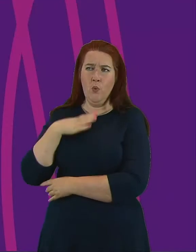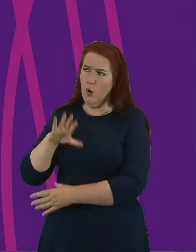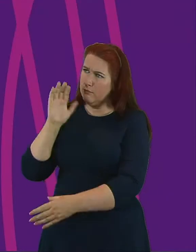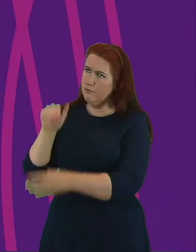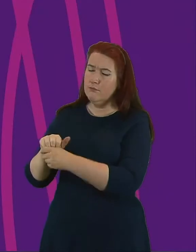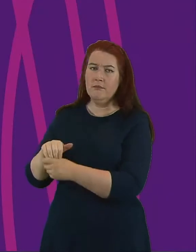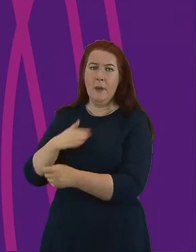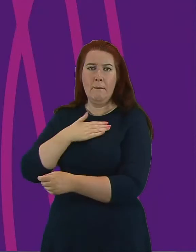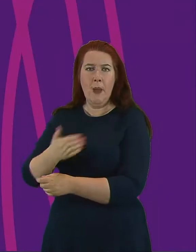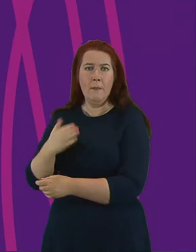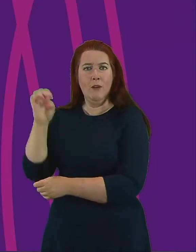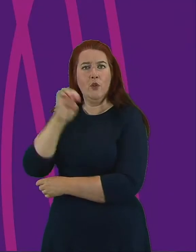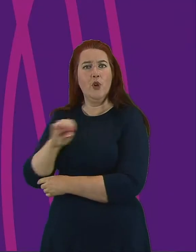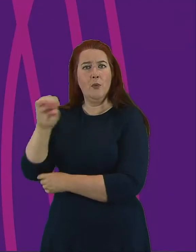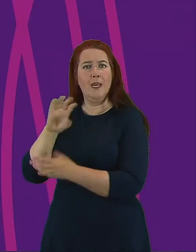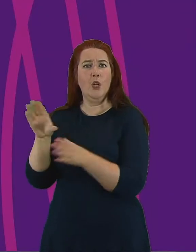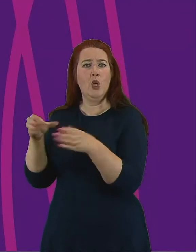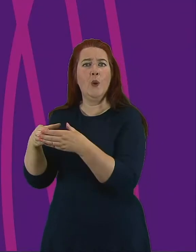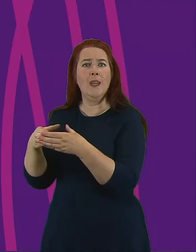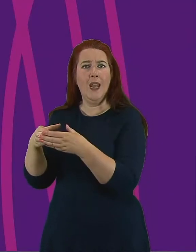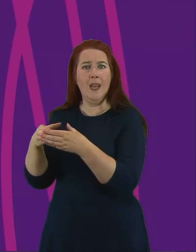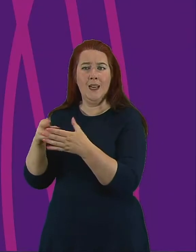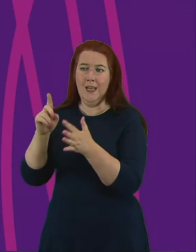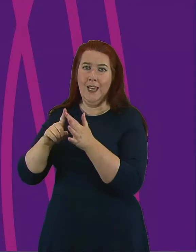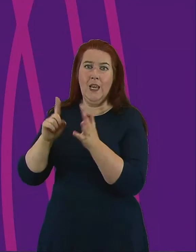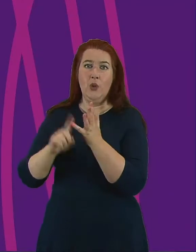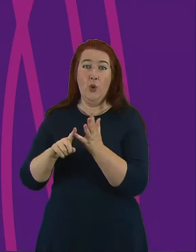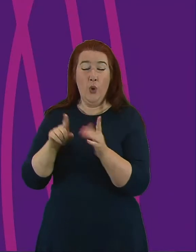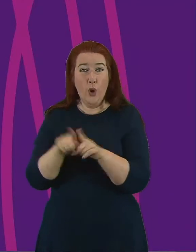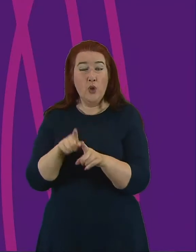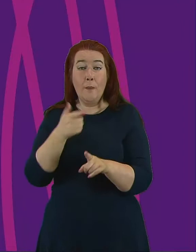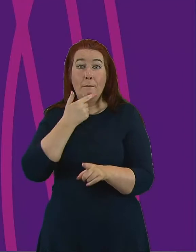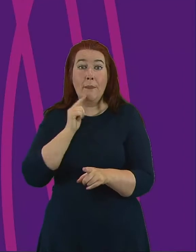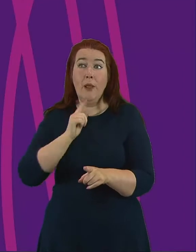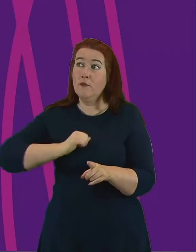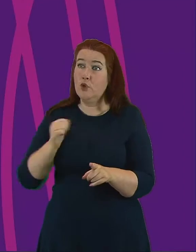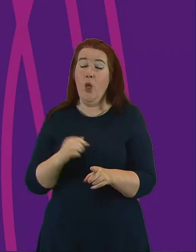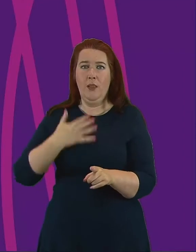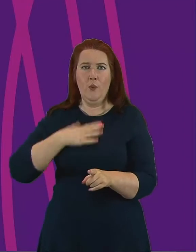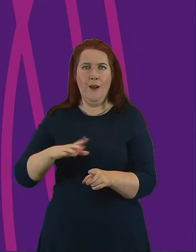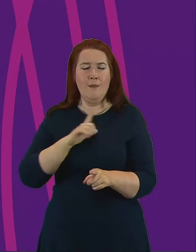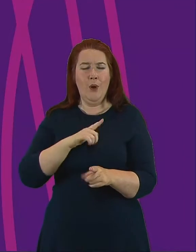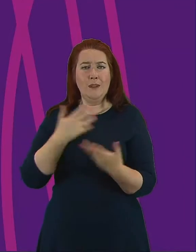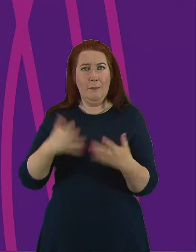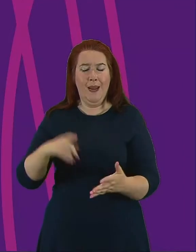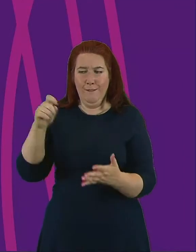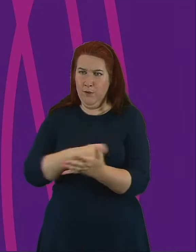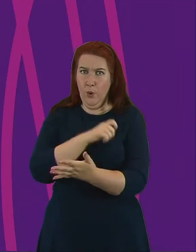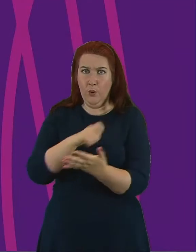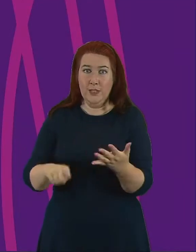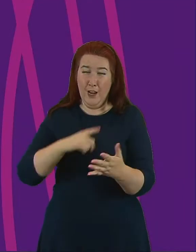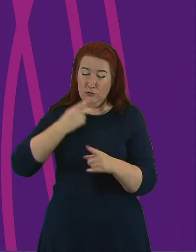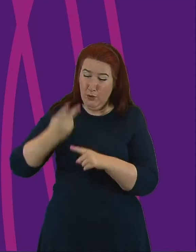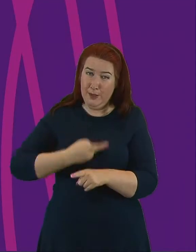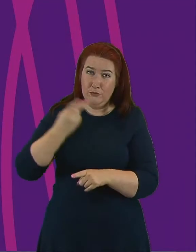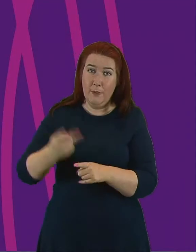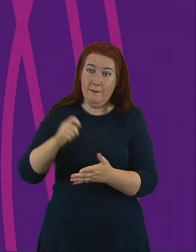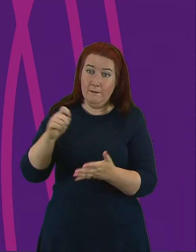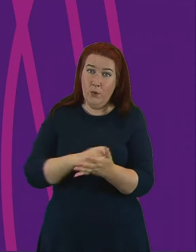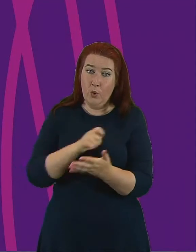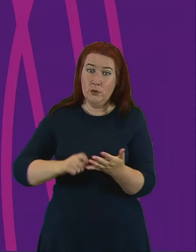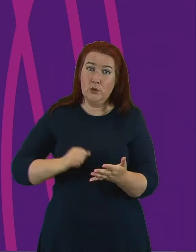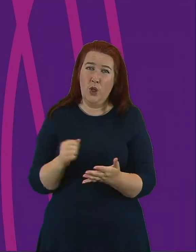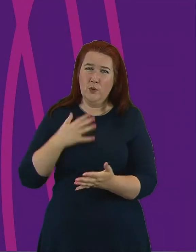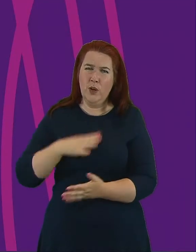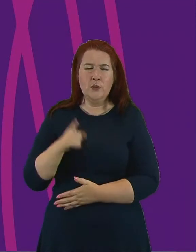Union. Moreover, that is what the people of Scotland want, because that's what they voted for and have repeatedly voted for. So if